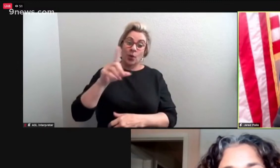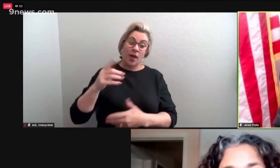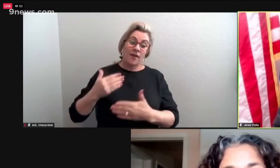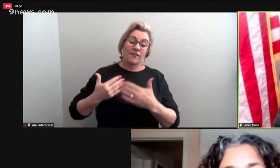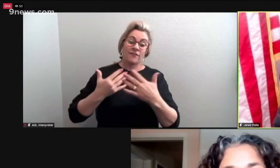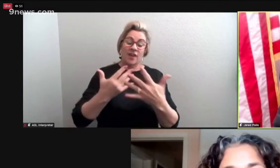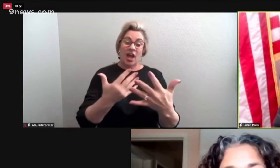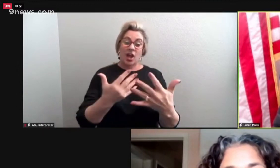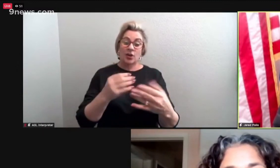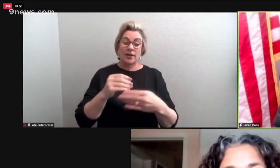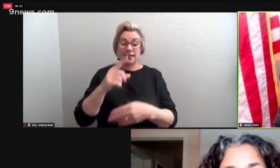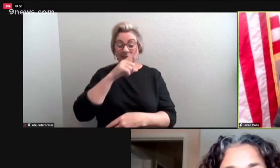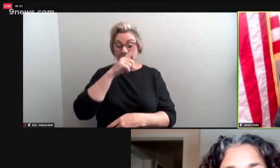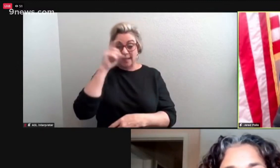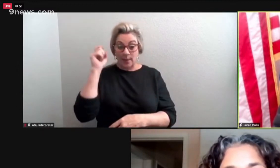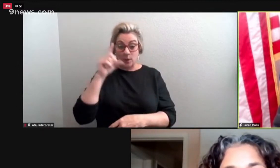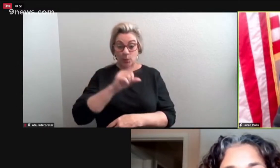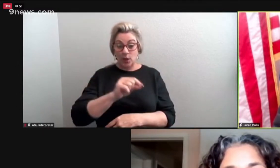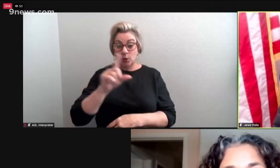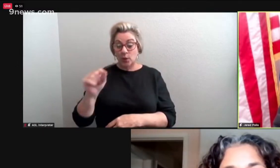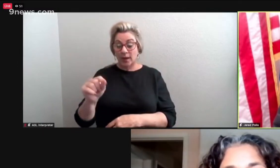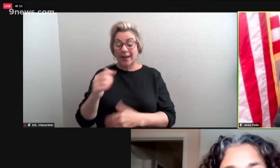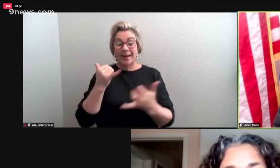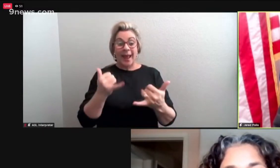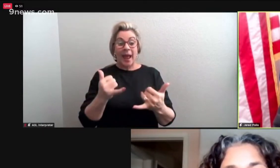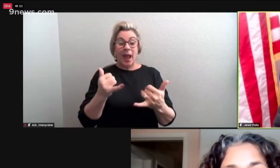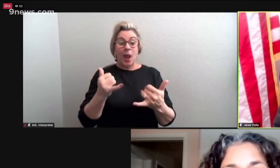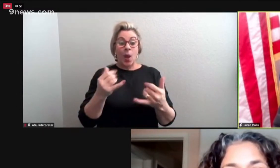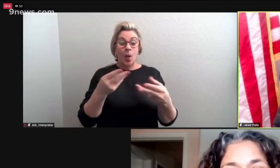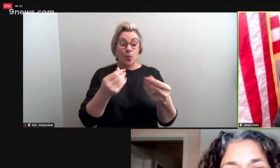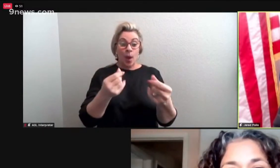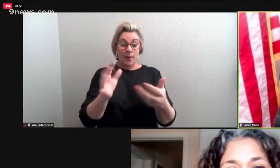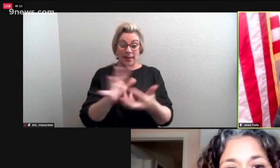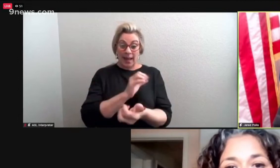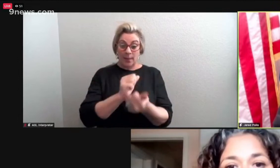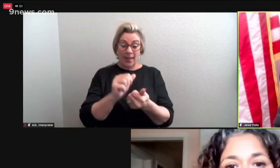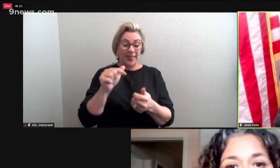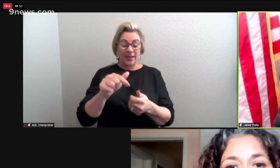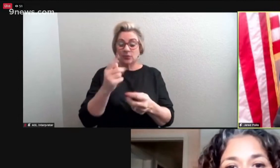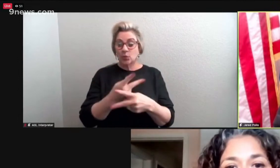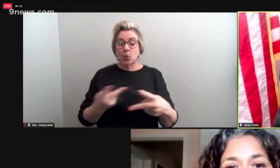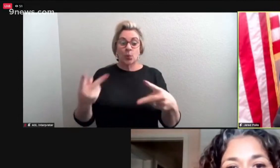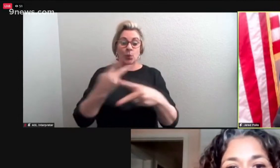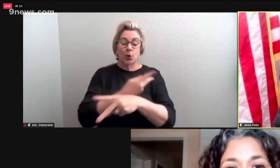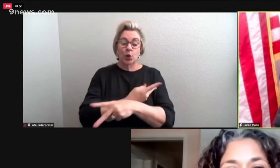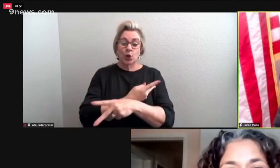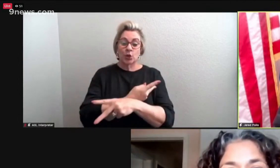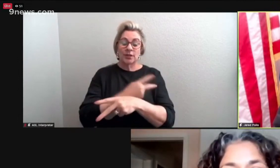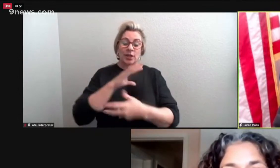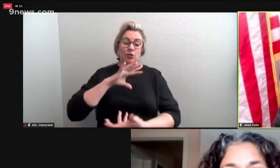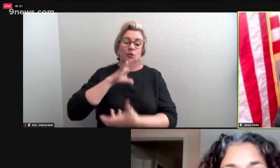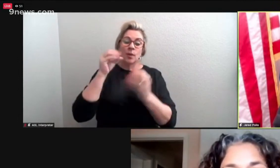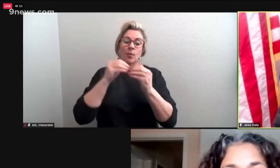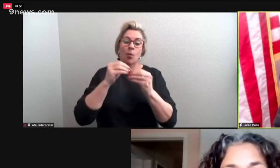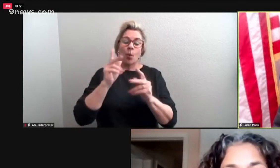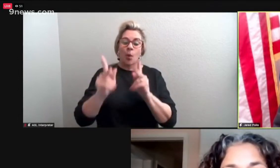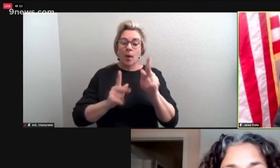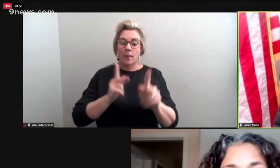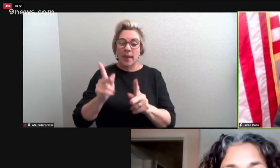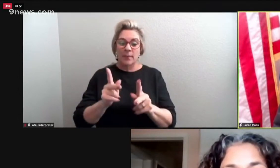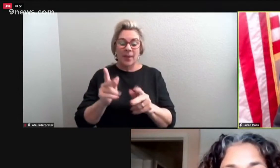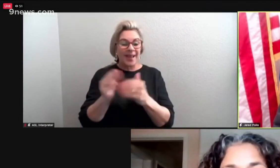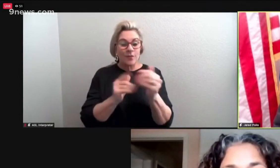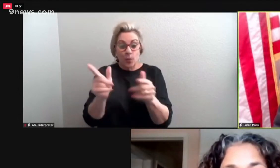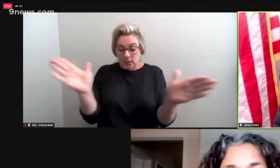of 2020. In terms of property damage, this fire was even more disruptive to more lives, even given its small